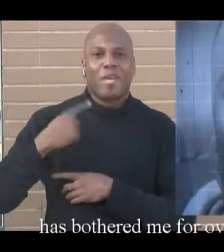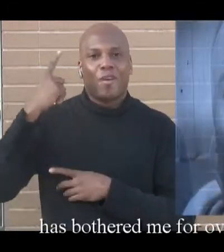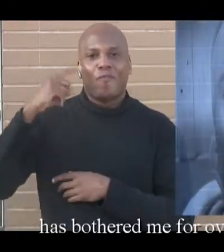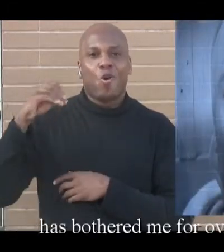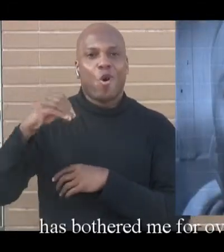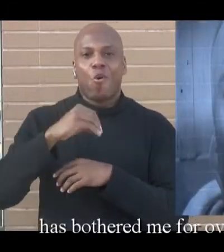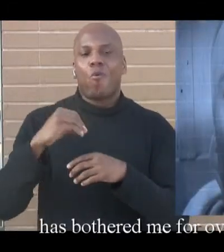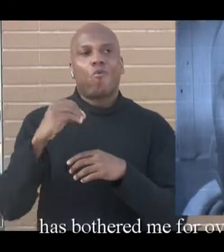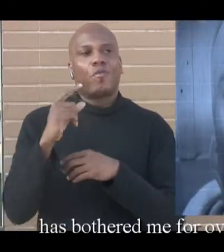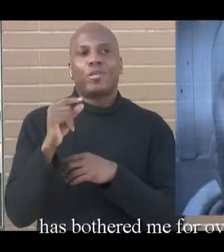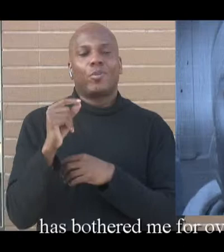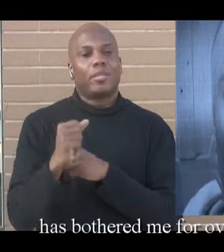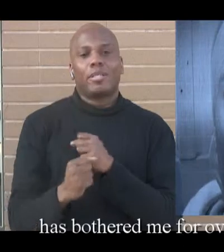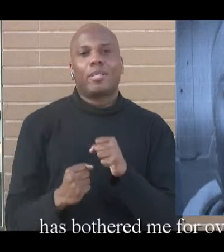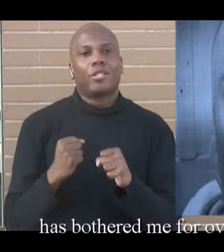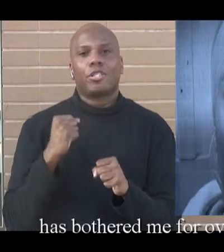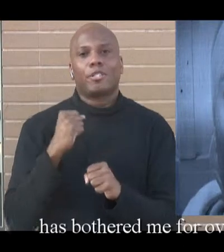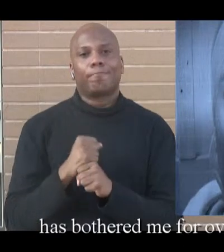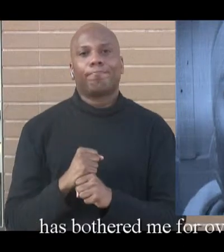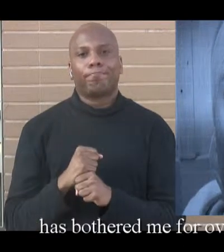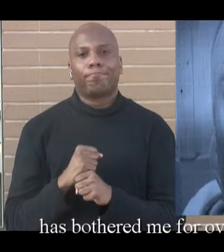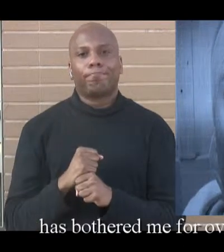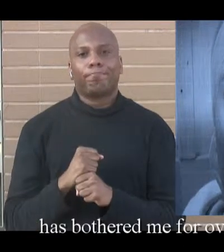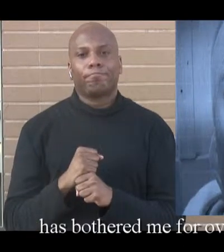has bothered me for over 20 years.